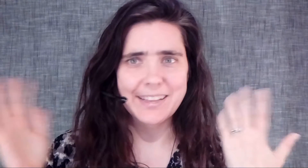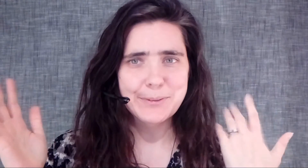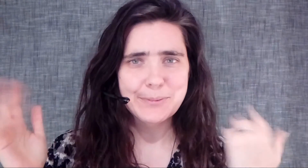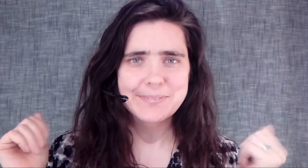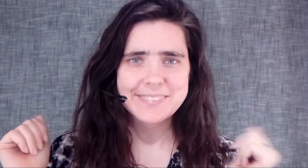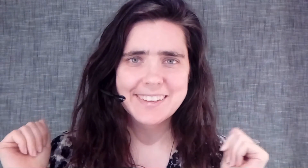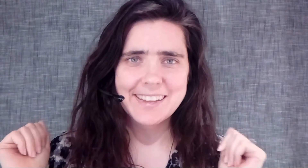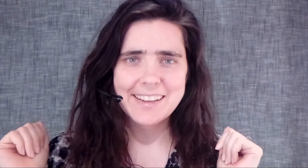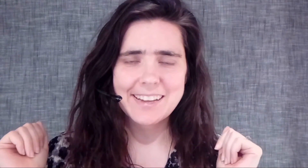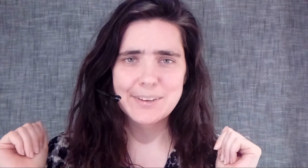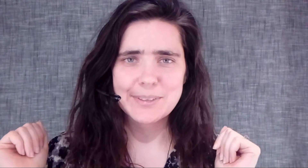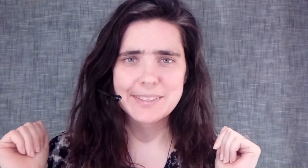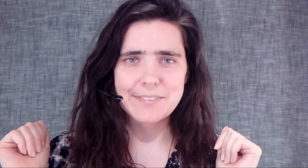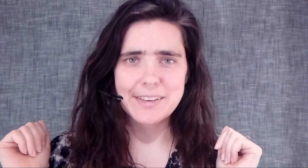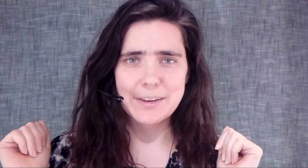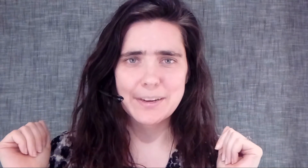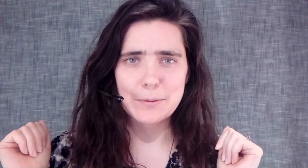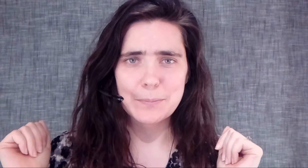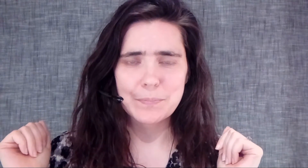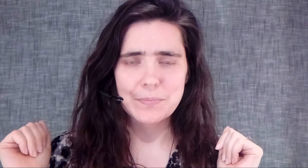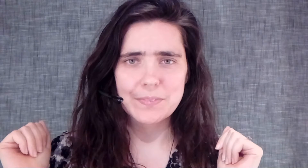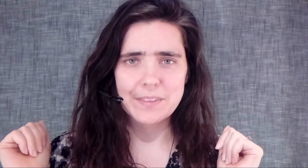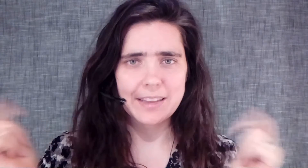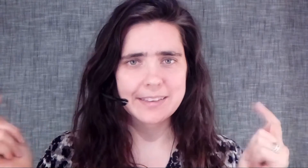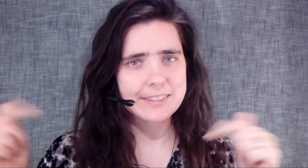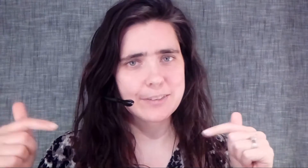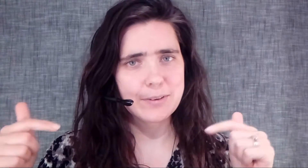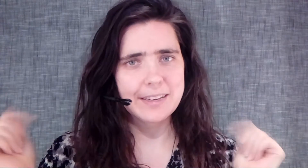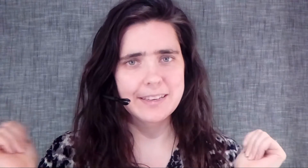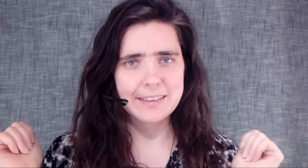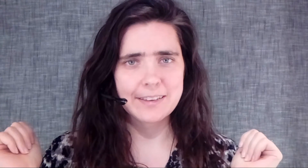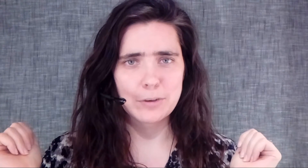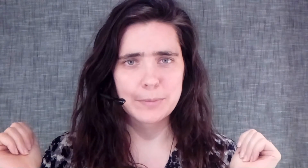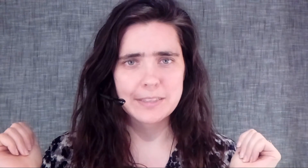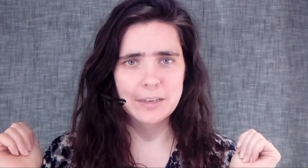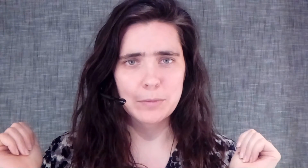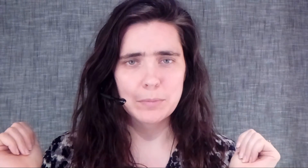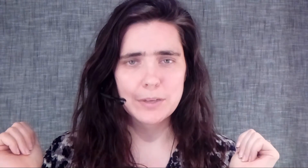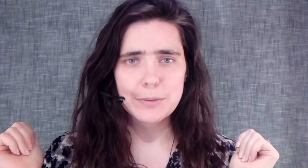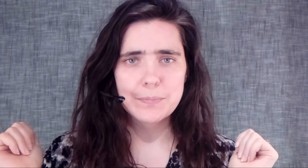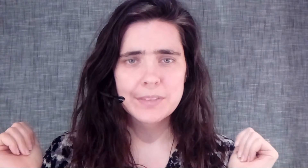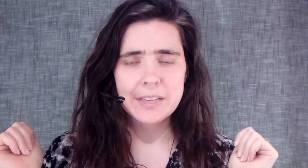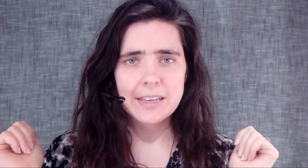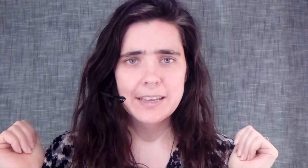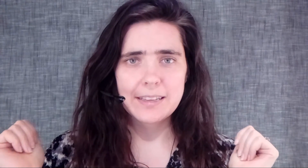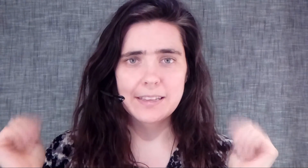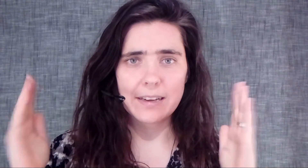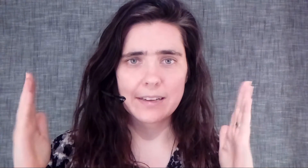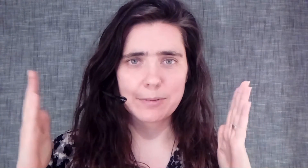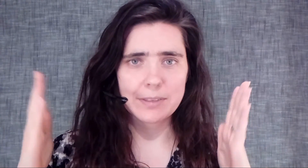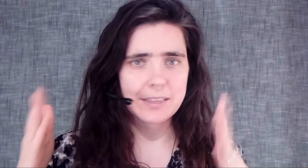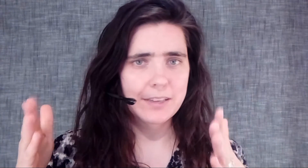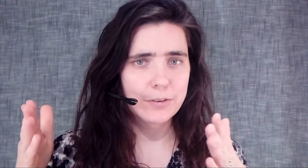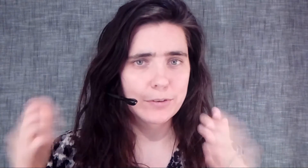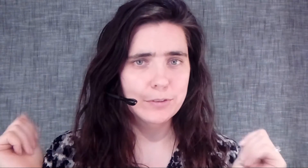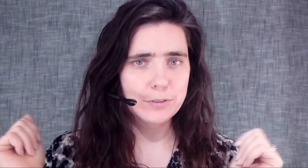hello on the video, then just go ahead and comment down below. I will either